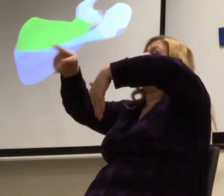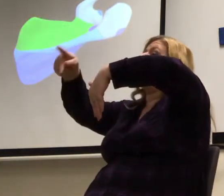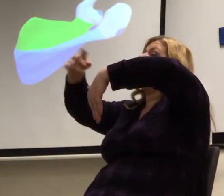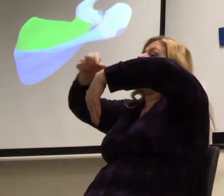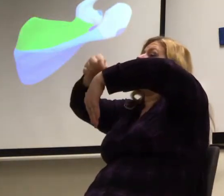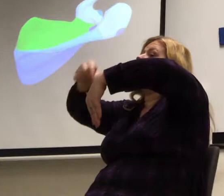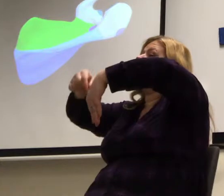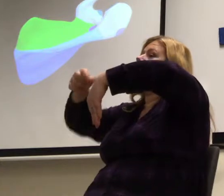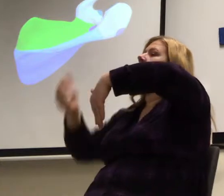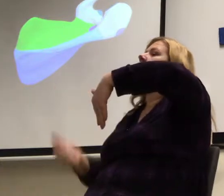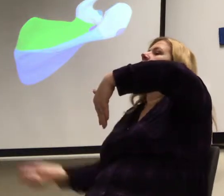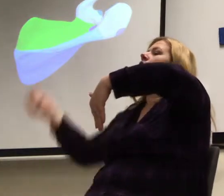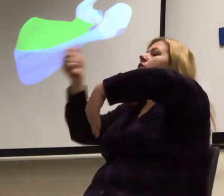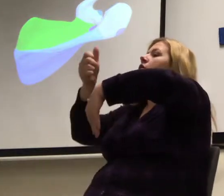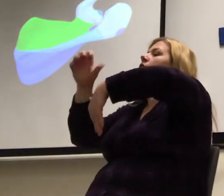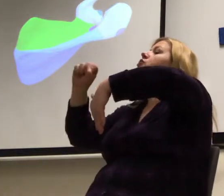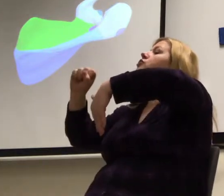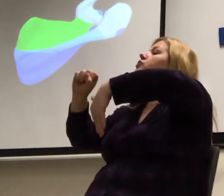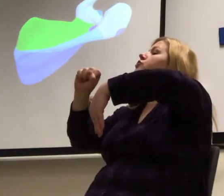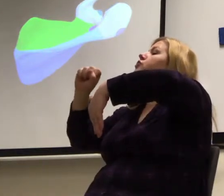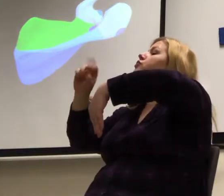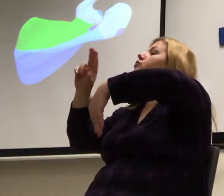The supraspinous fossa.